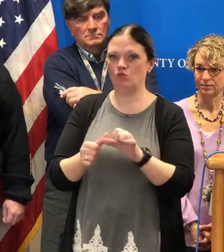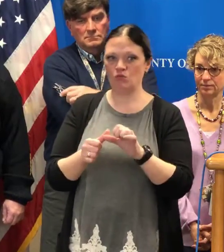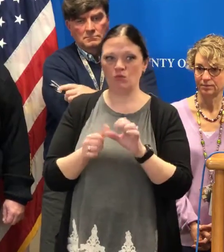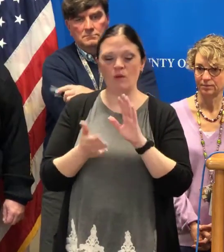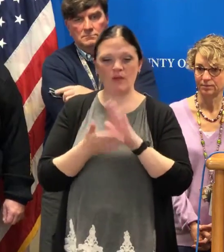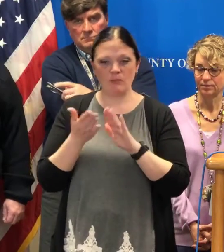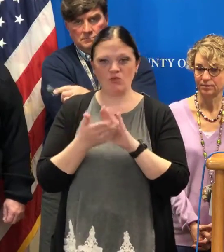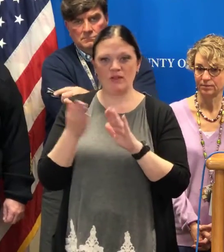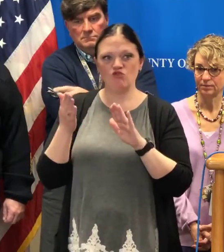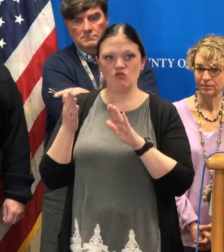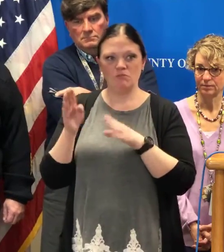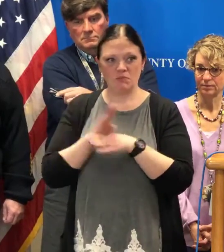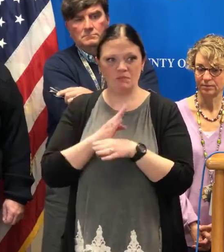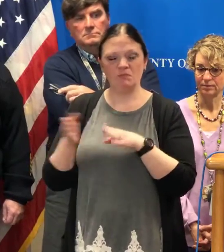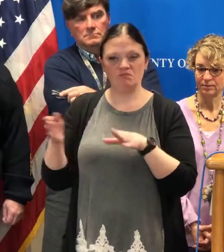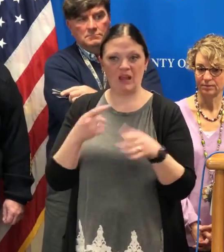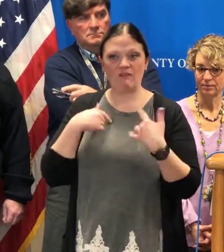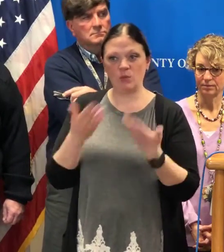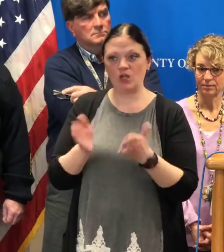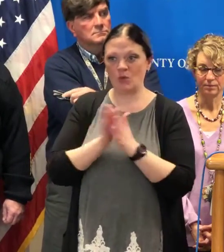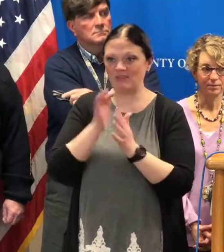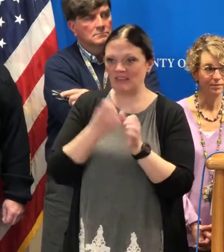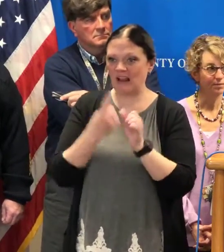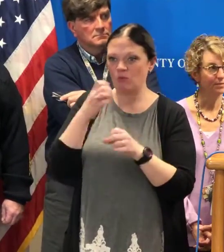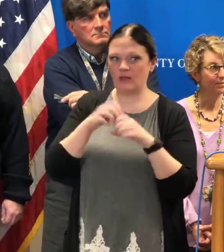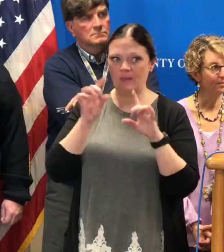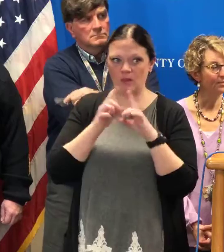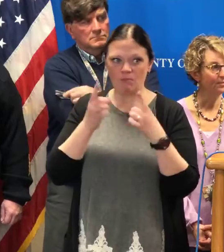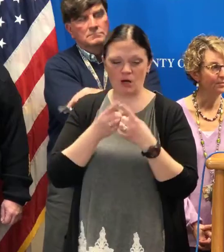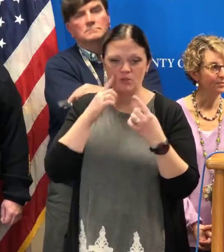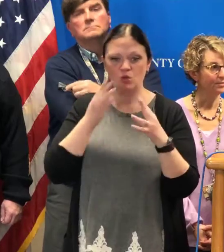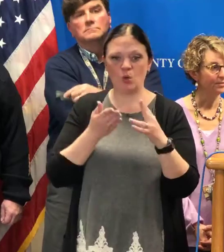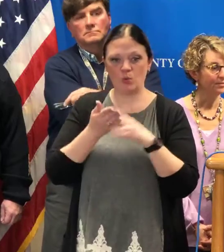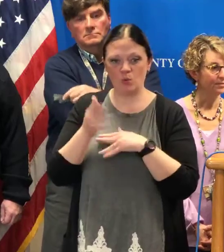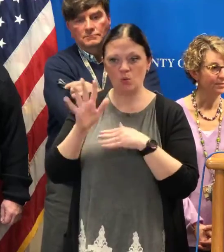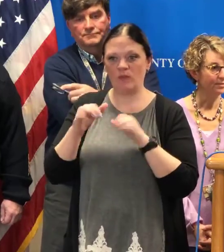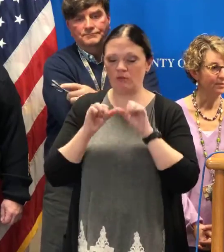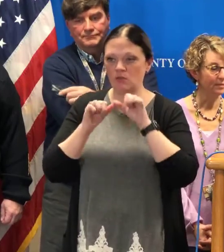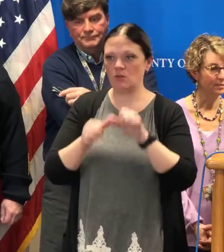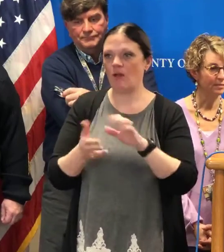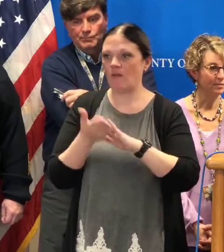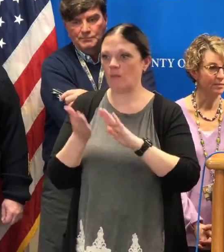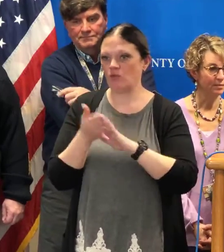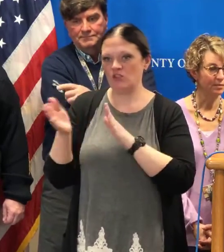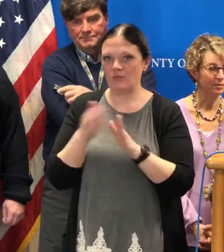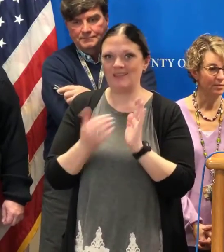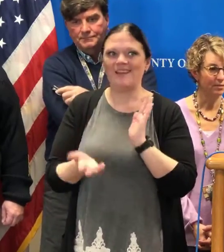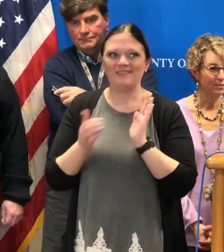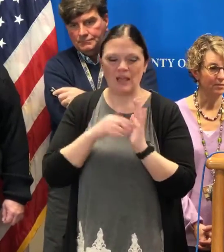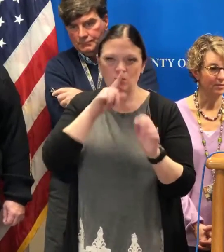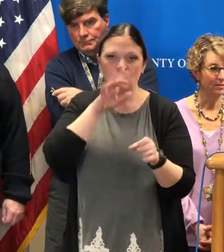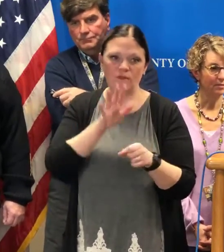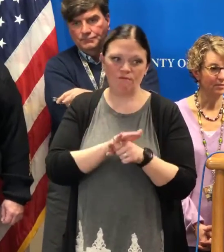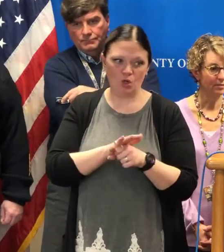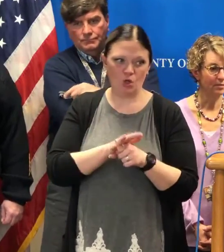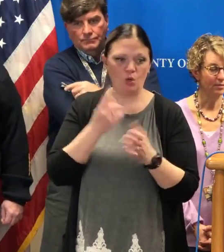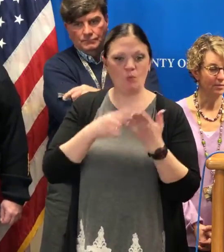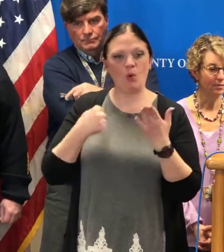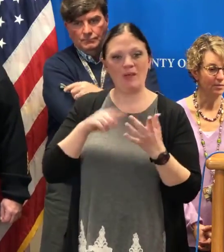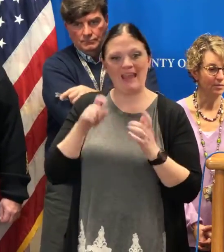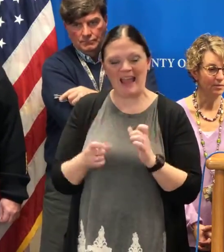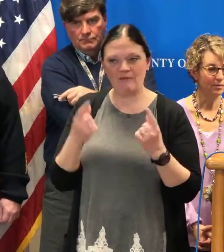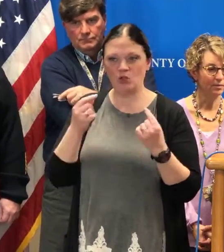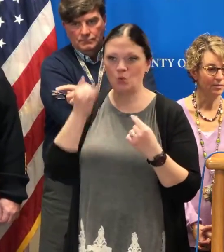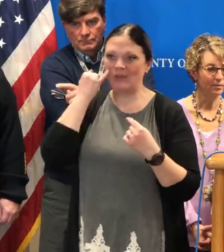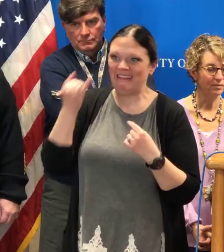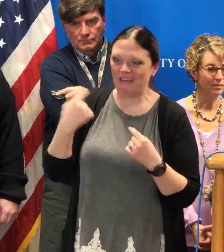and I've requested every one of the departments to go through their continuity of operation plans once again to confirm what we had to do if we